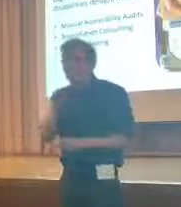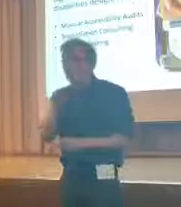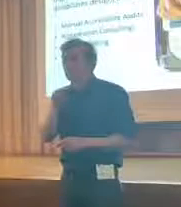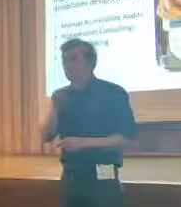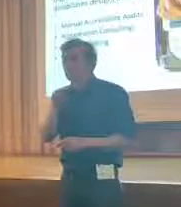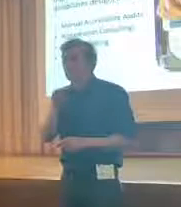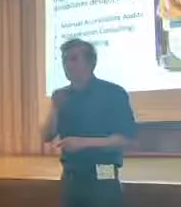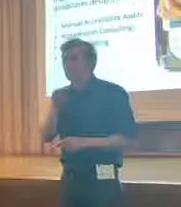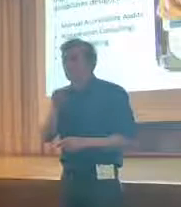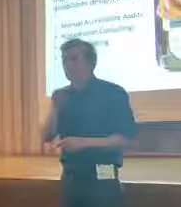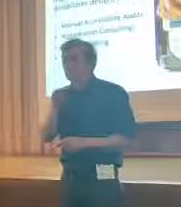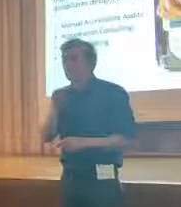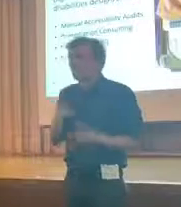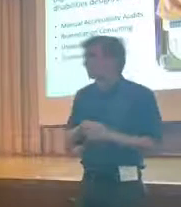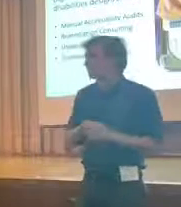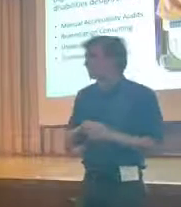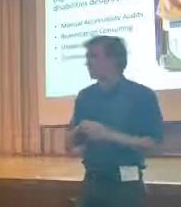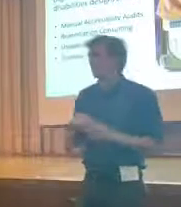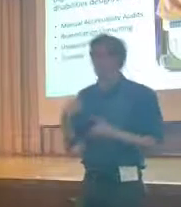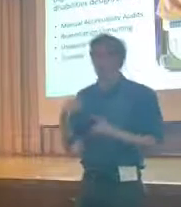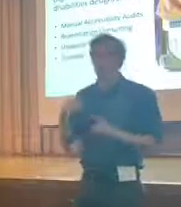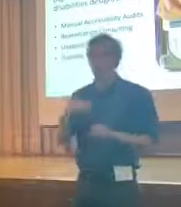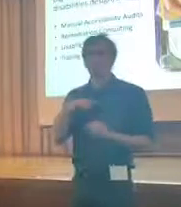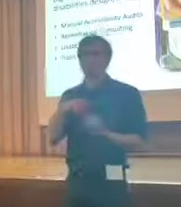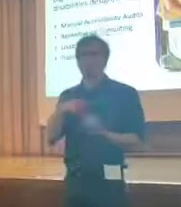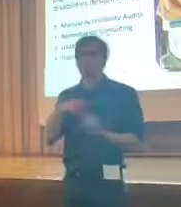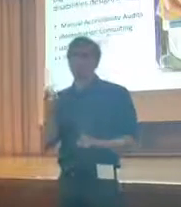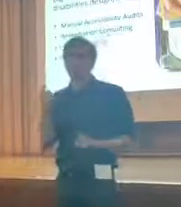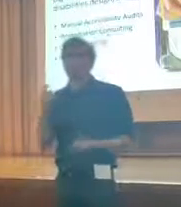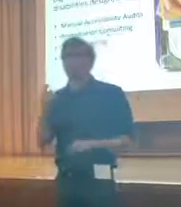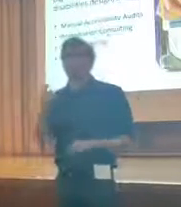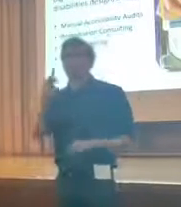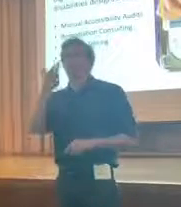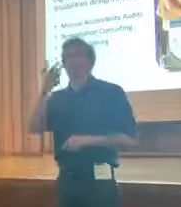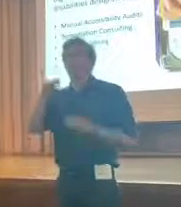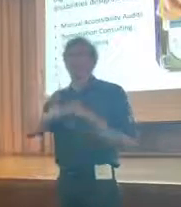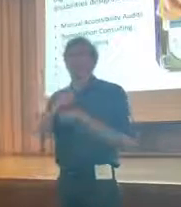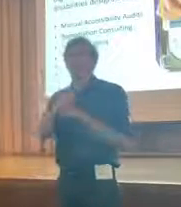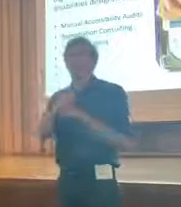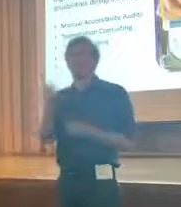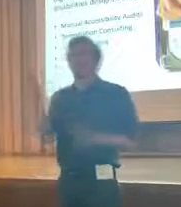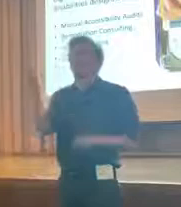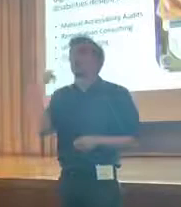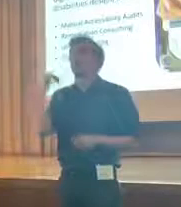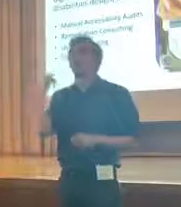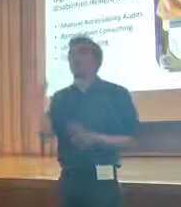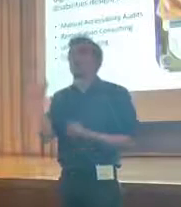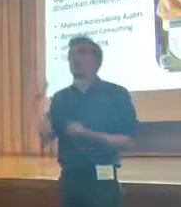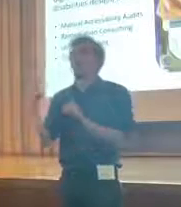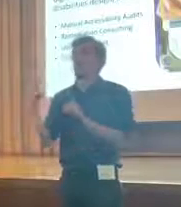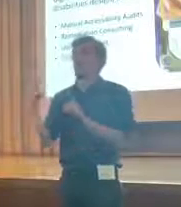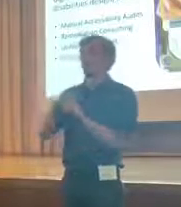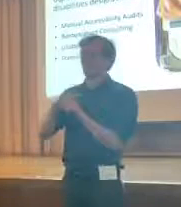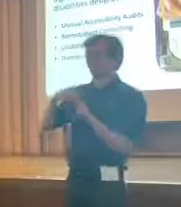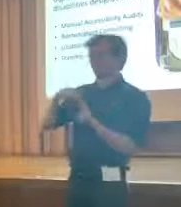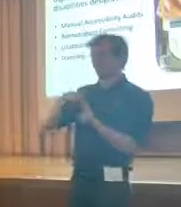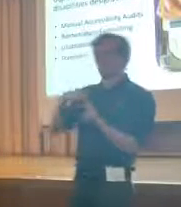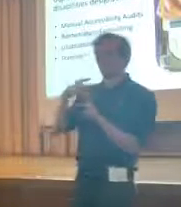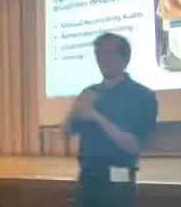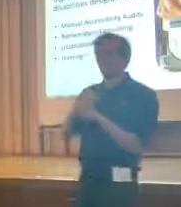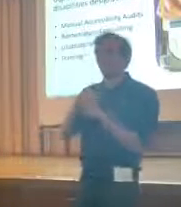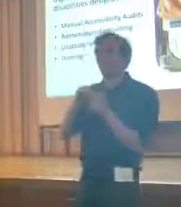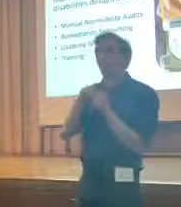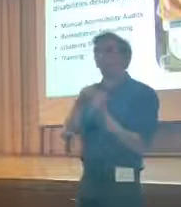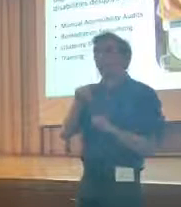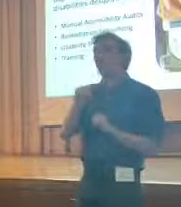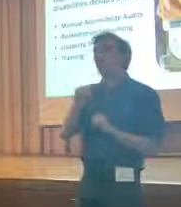ago, I was assigned to determine how the Minnesota Department of Transportation was